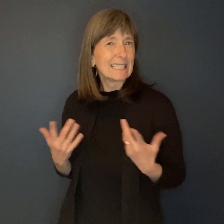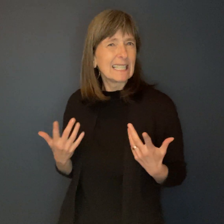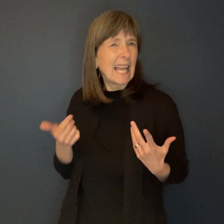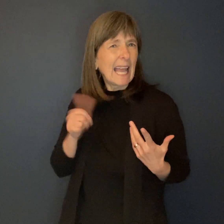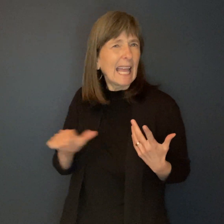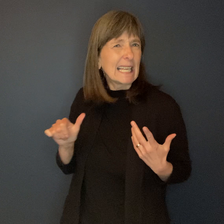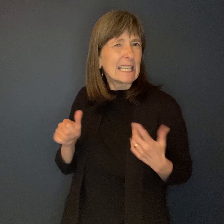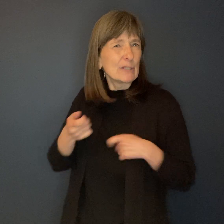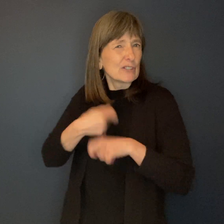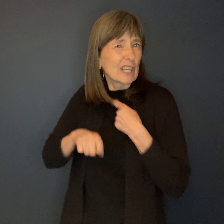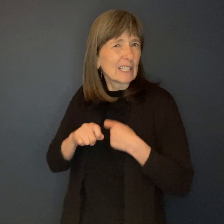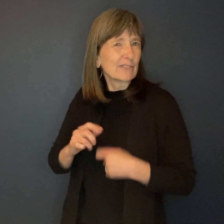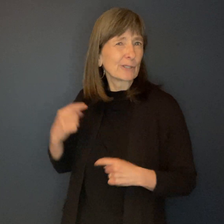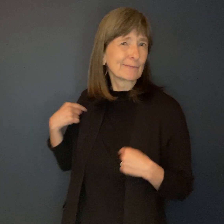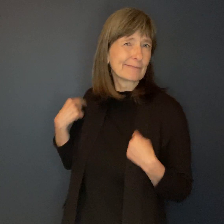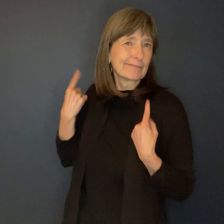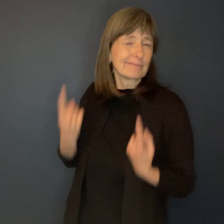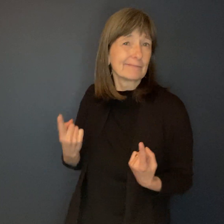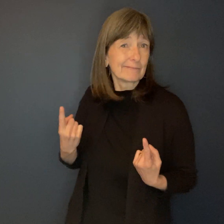or do better over the last number of years?